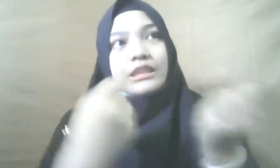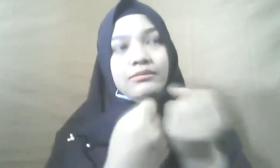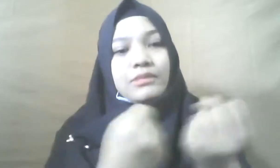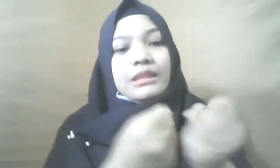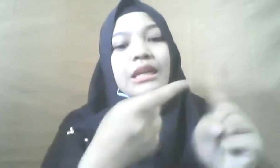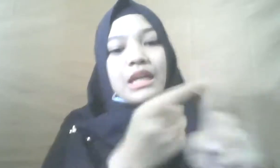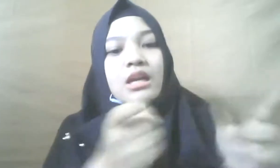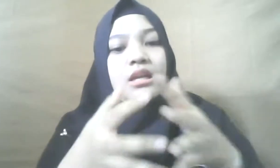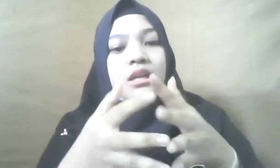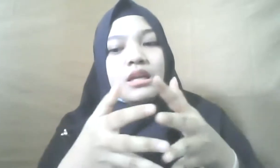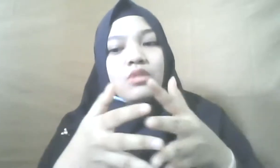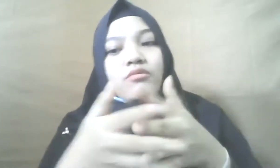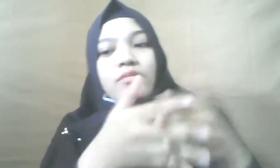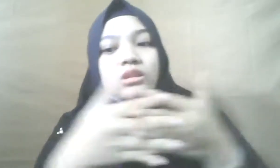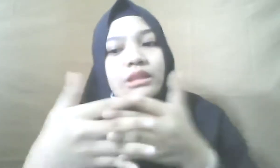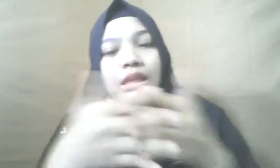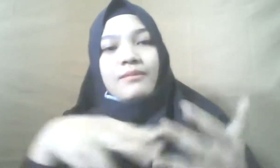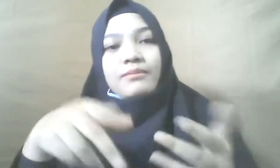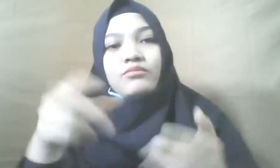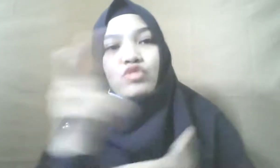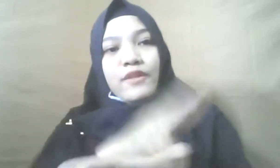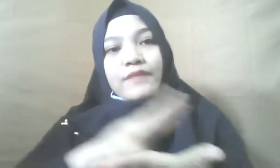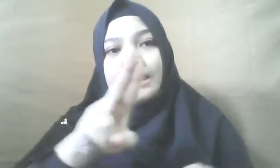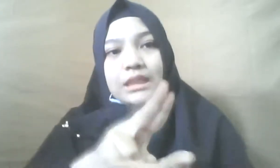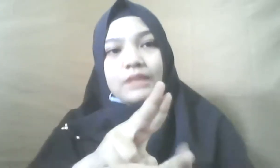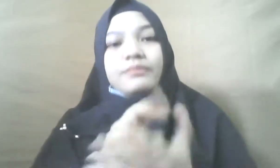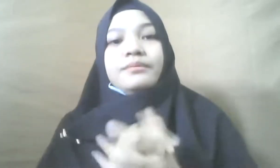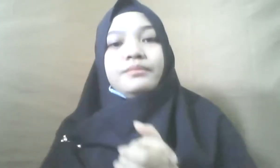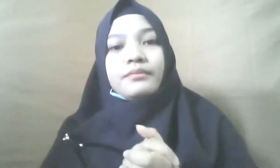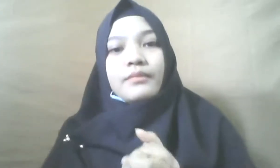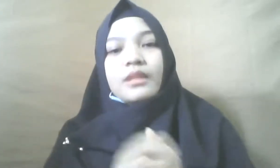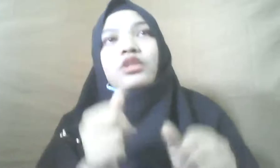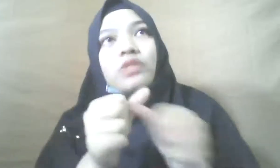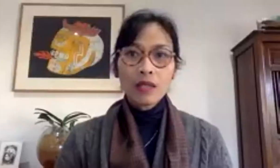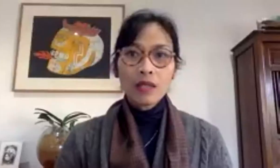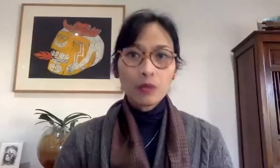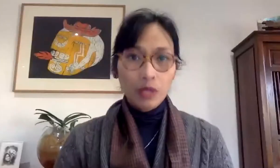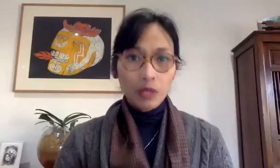Institute, and also we've done conferences as well,